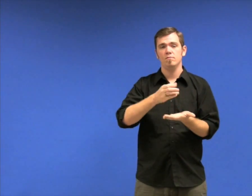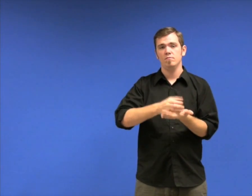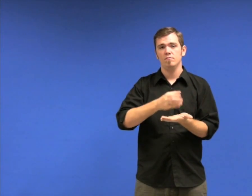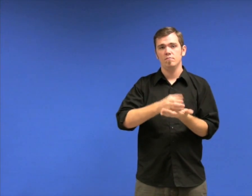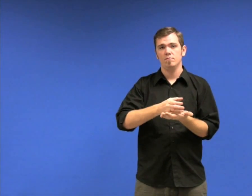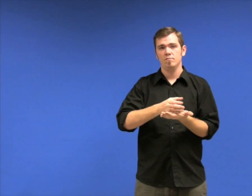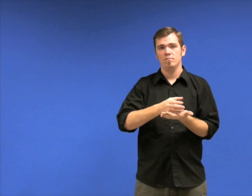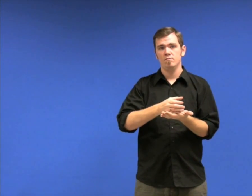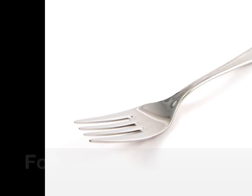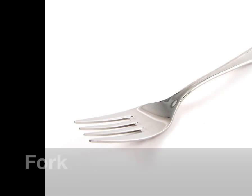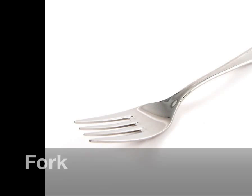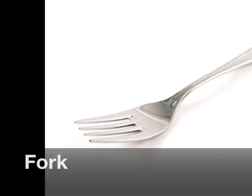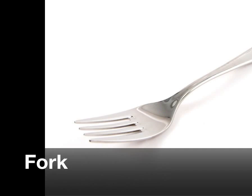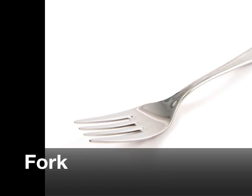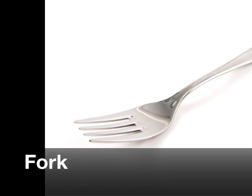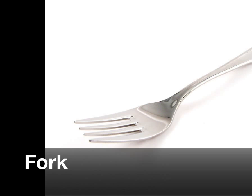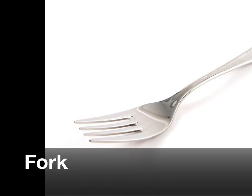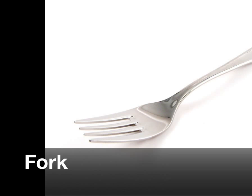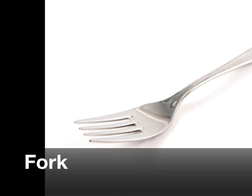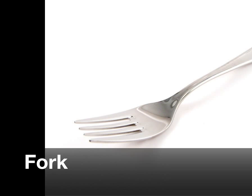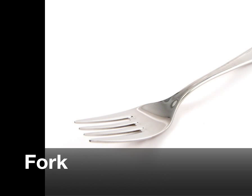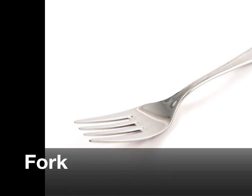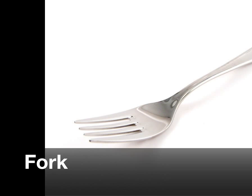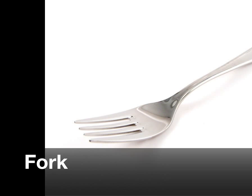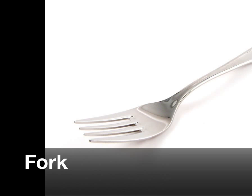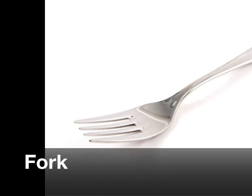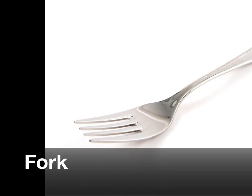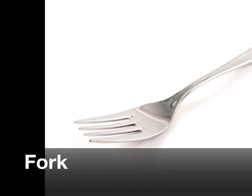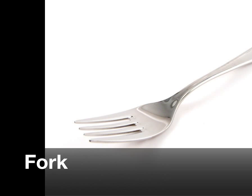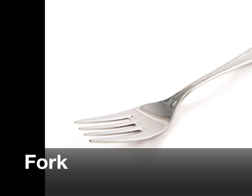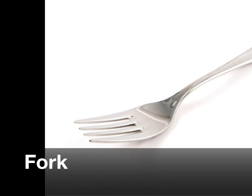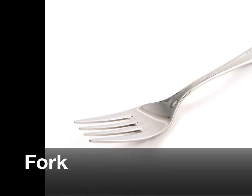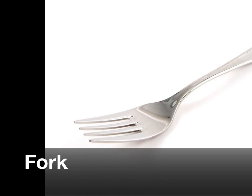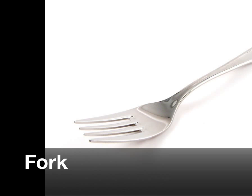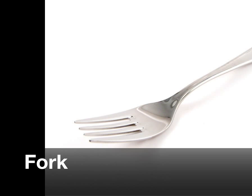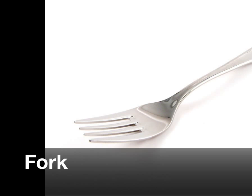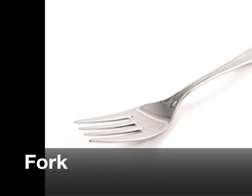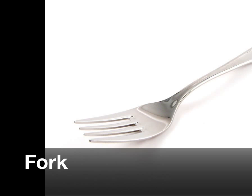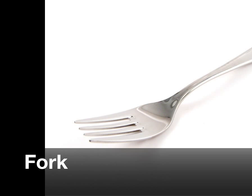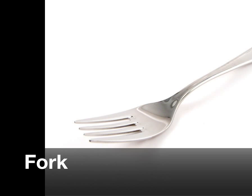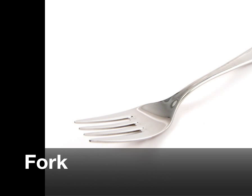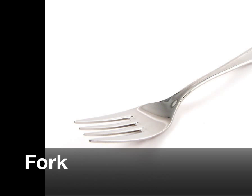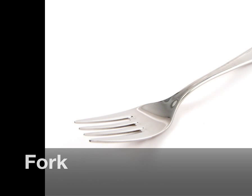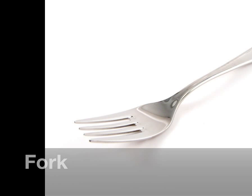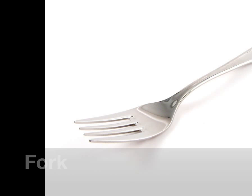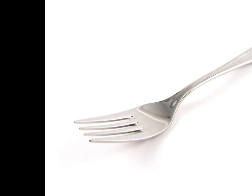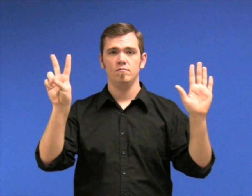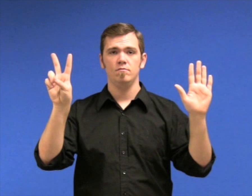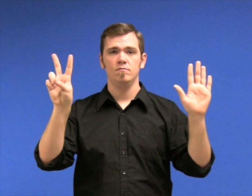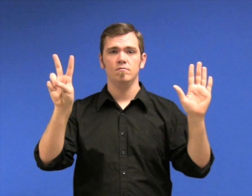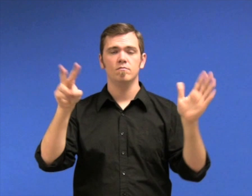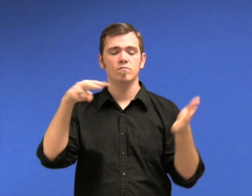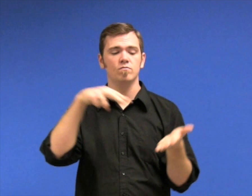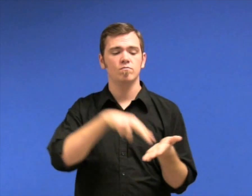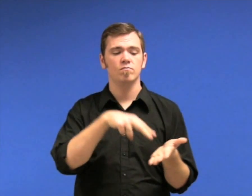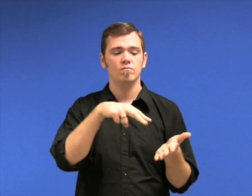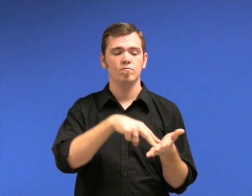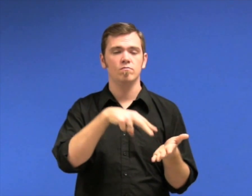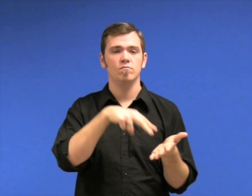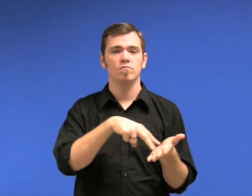cup. All right, now fork. The sign for fork is a V hand, and you